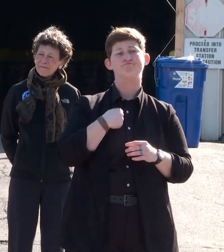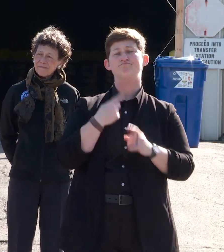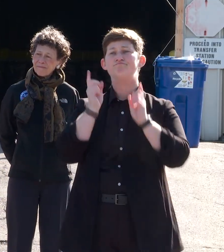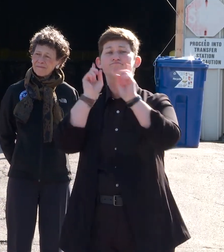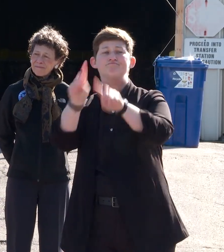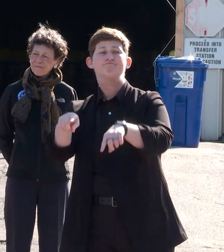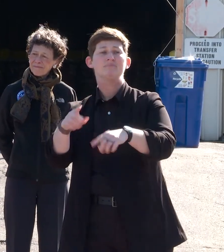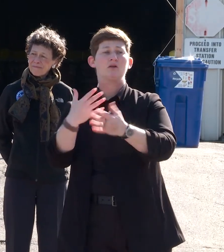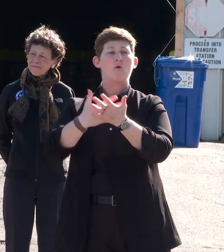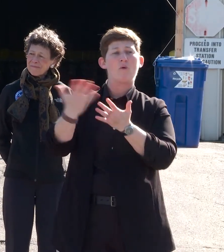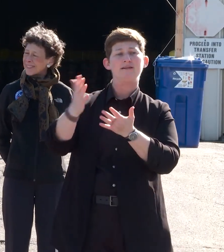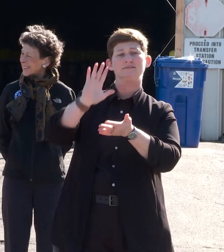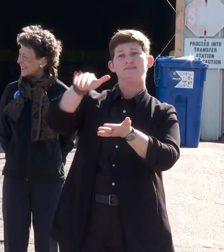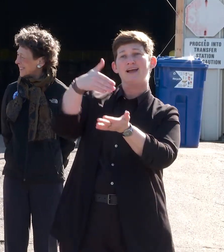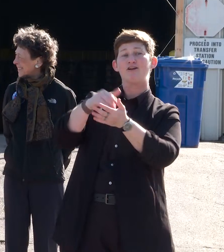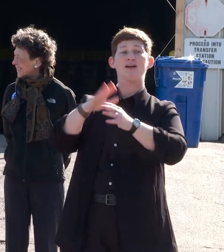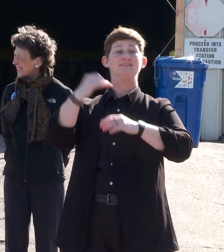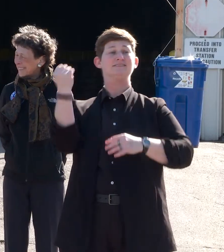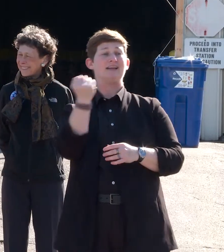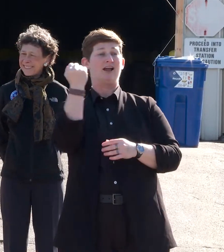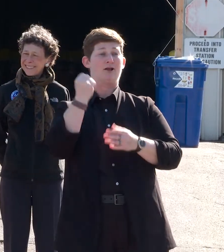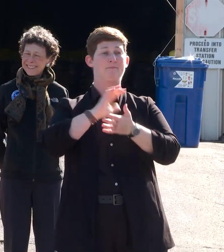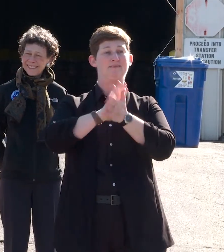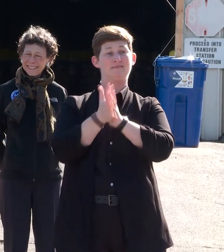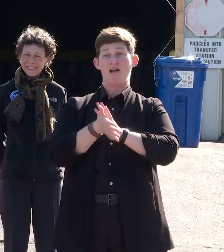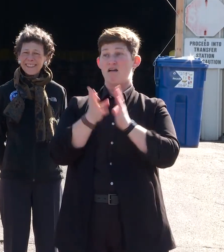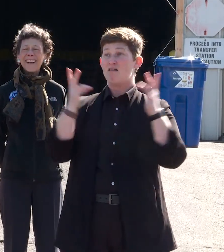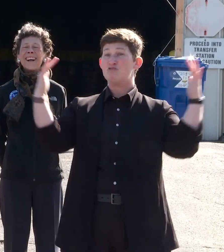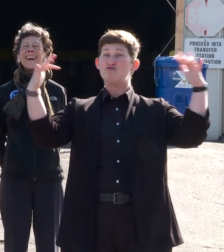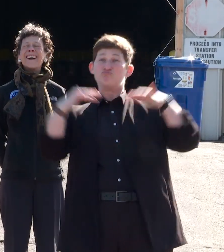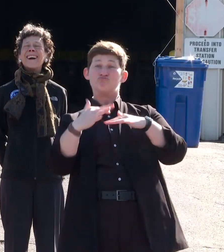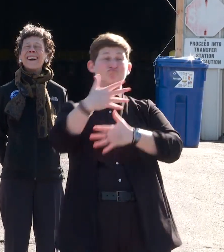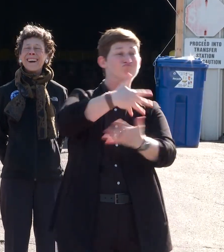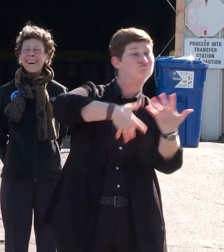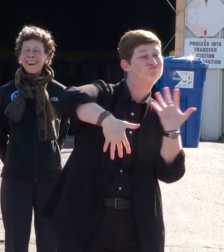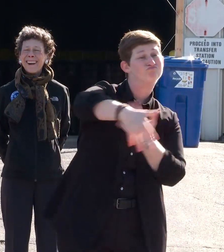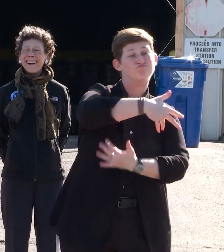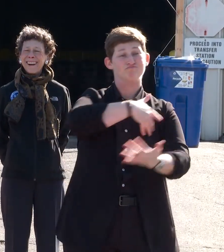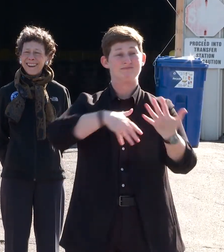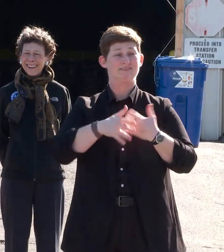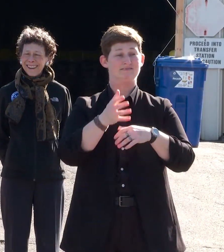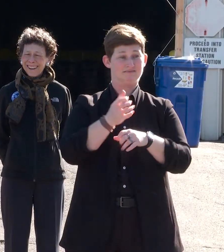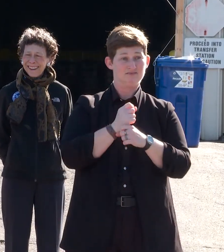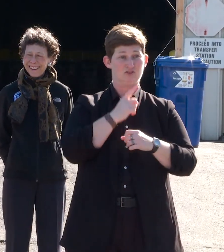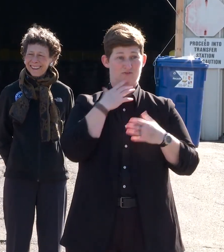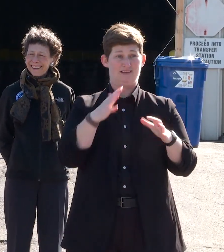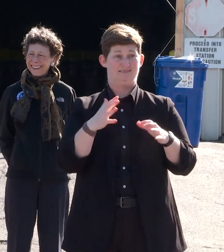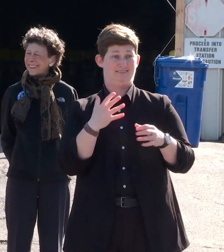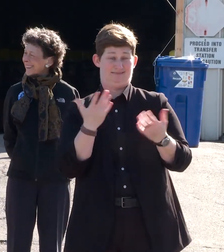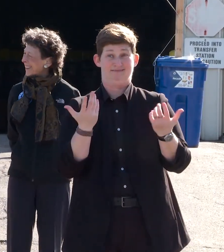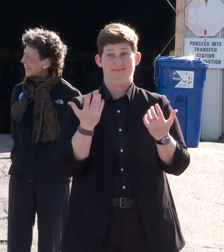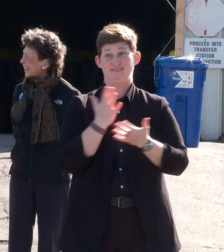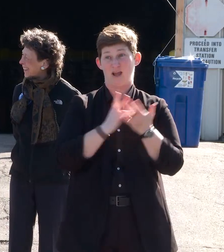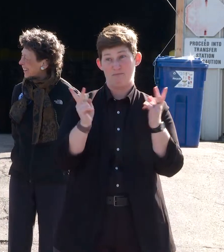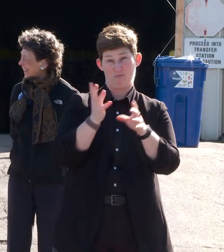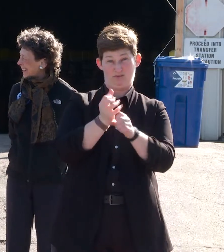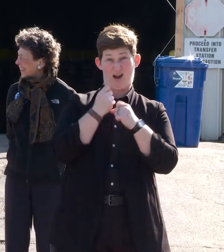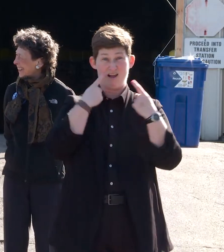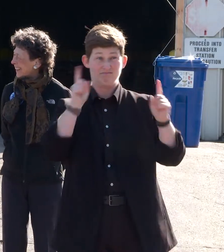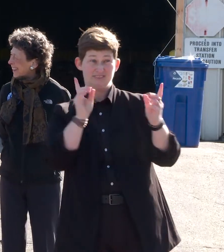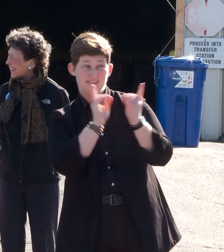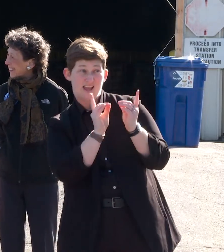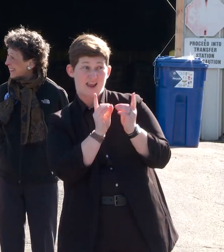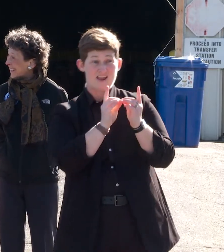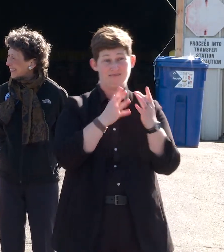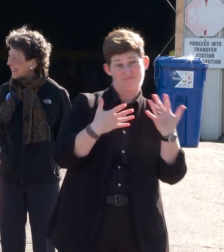was a big social thing, and people got dates doing that. So hopefully that'll work out for